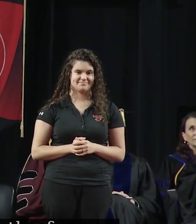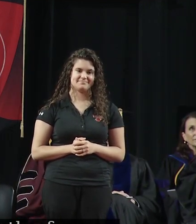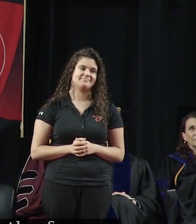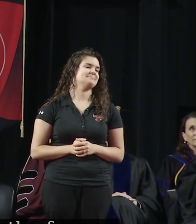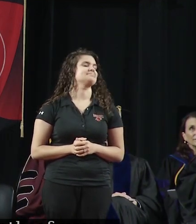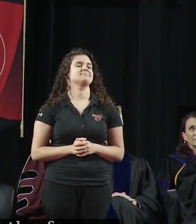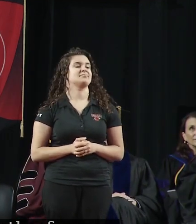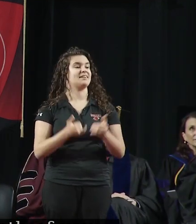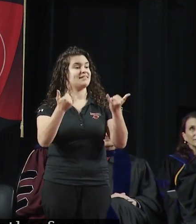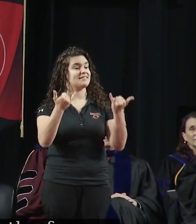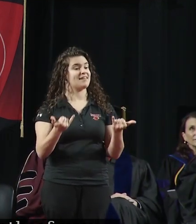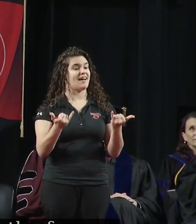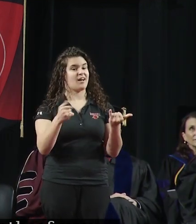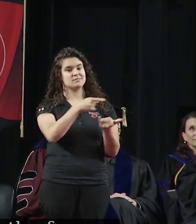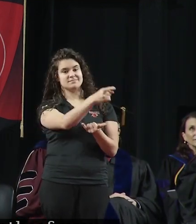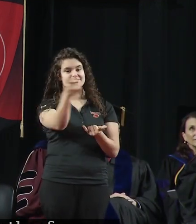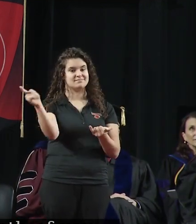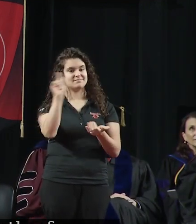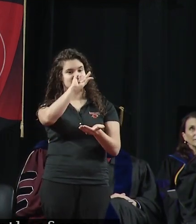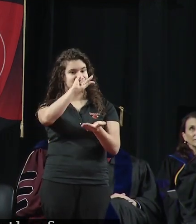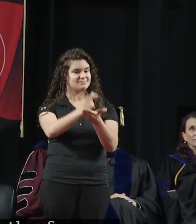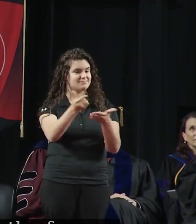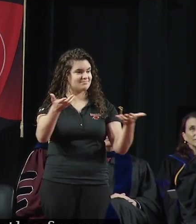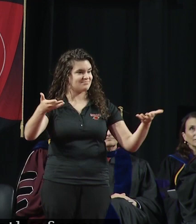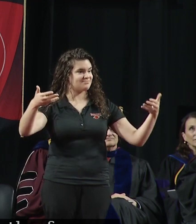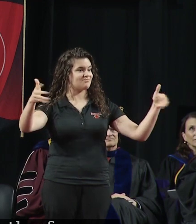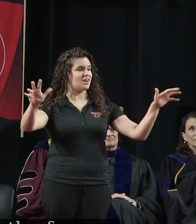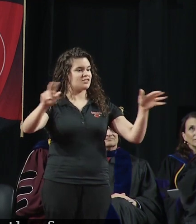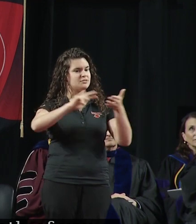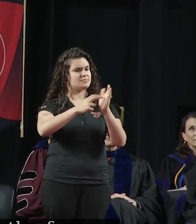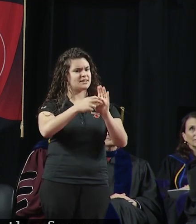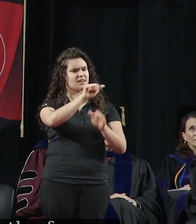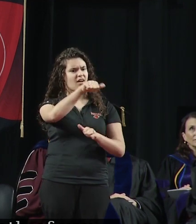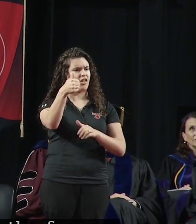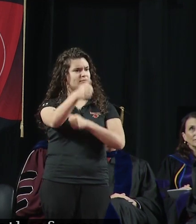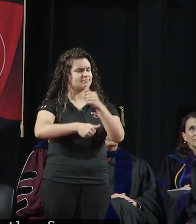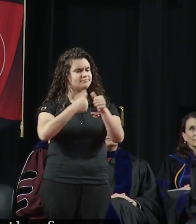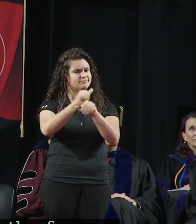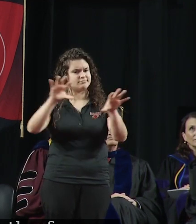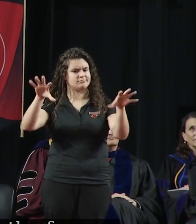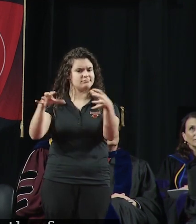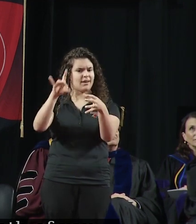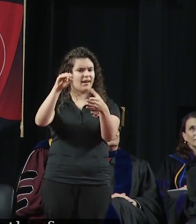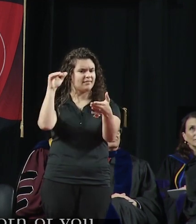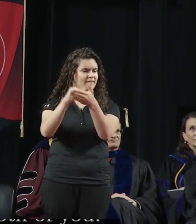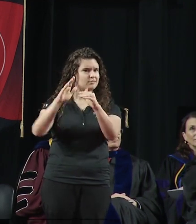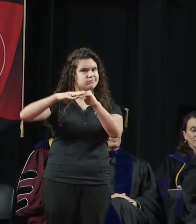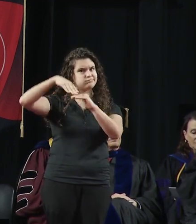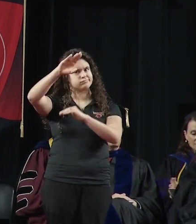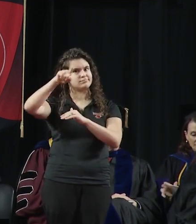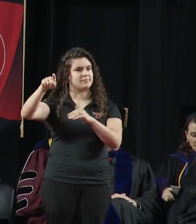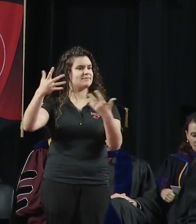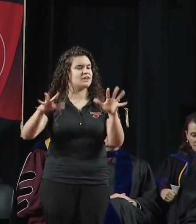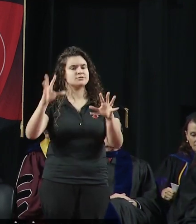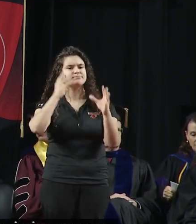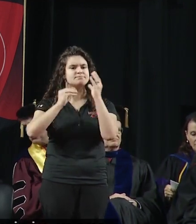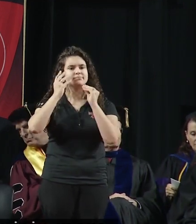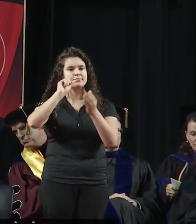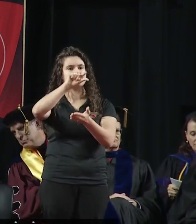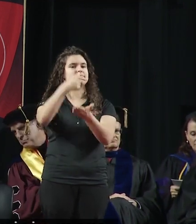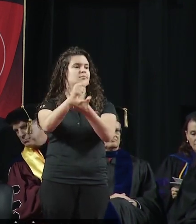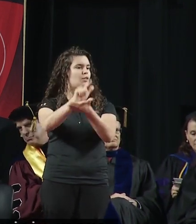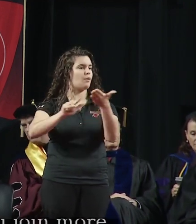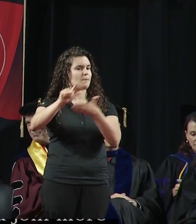Graduates, today you join more than 80,000 others throughout the world who are Lamar